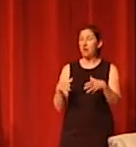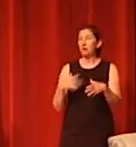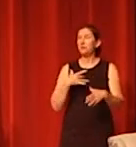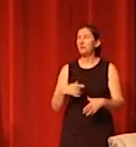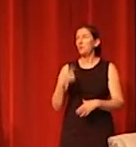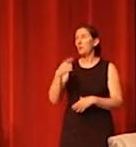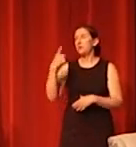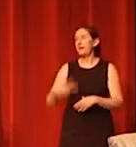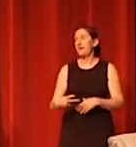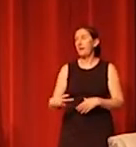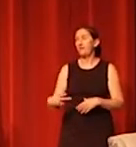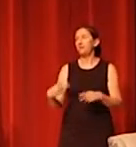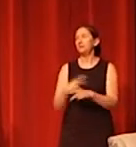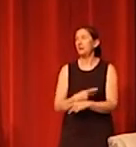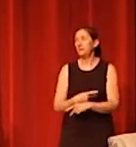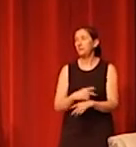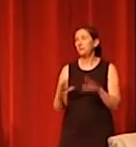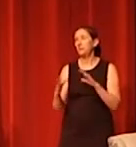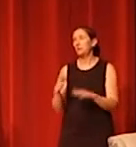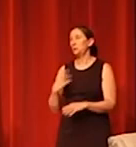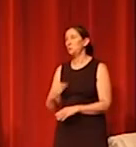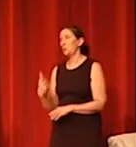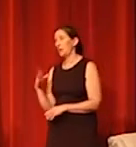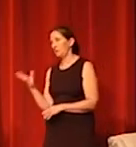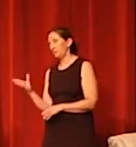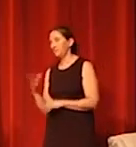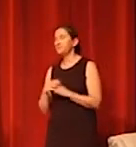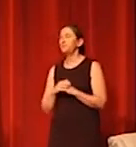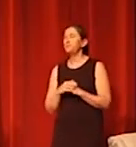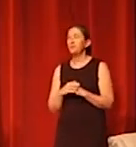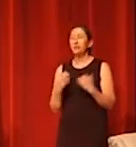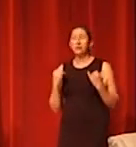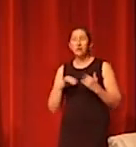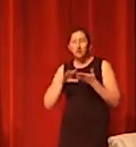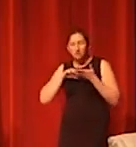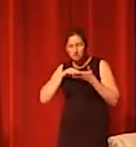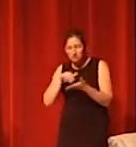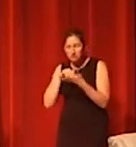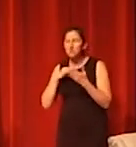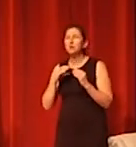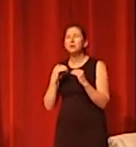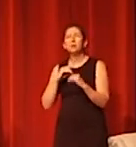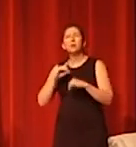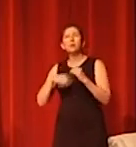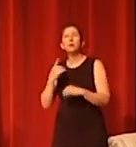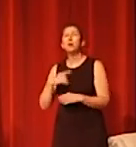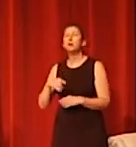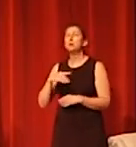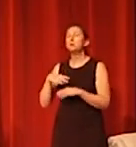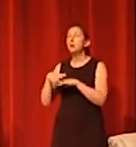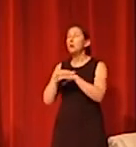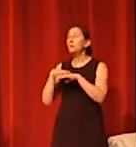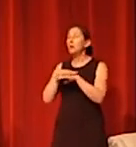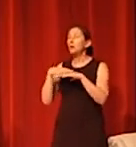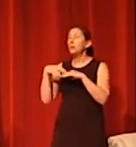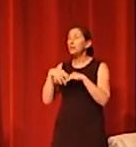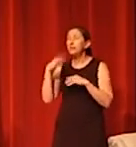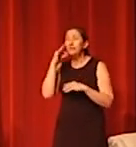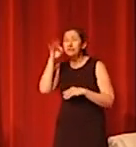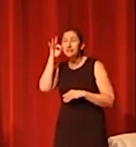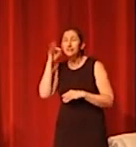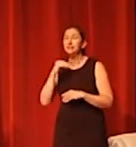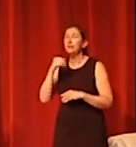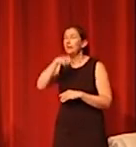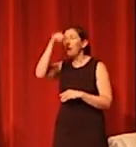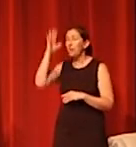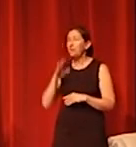risk. And then as they find new information out about American Indians or Alaska Natives, they're finding